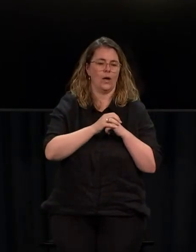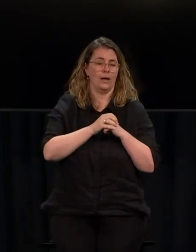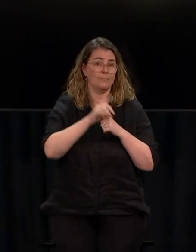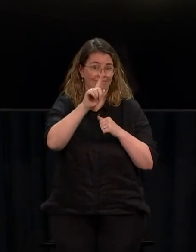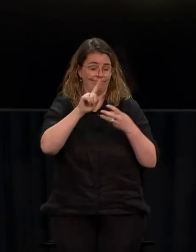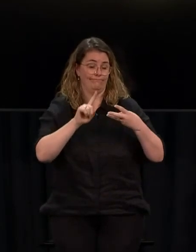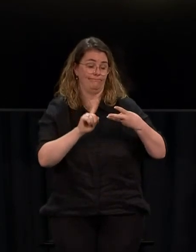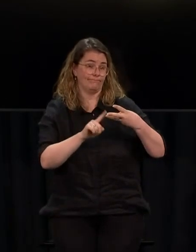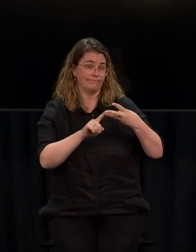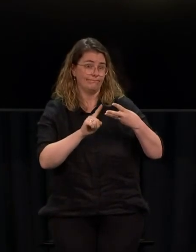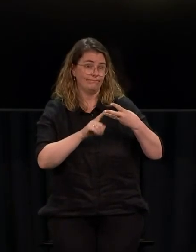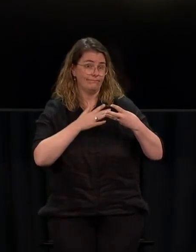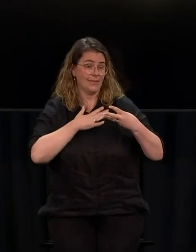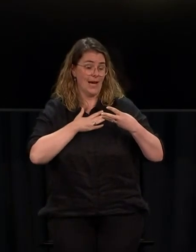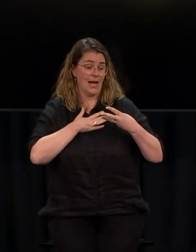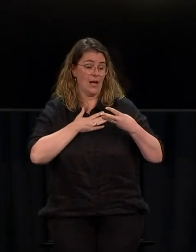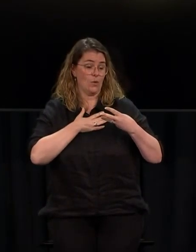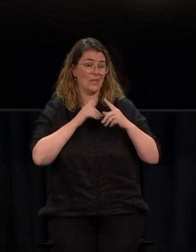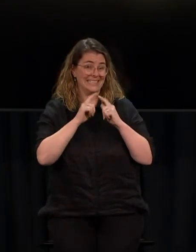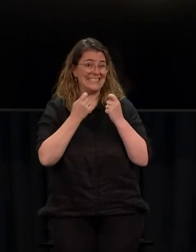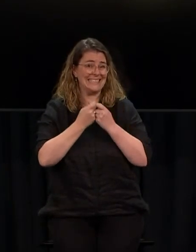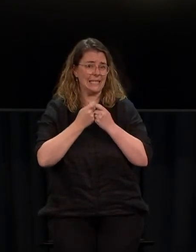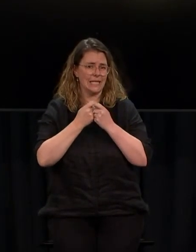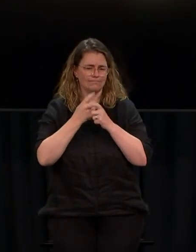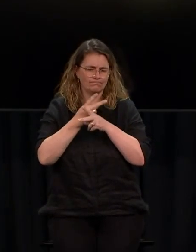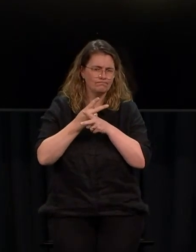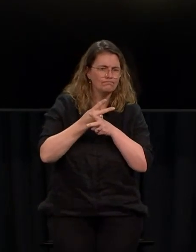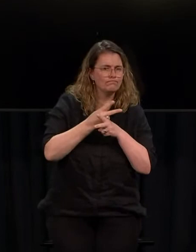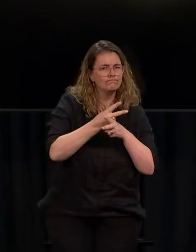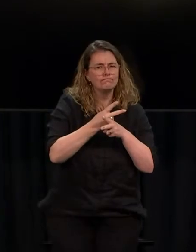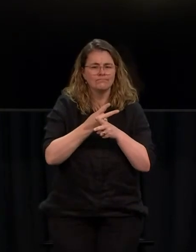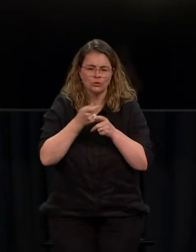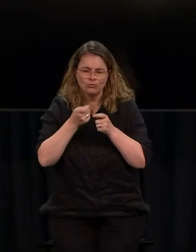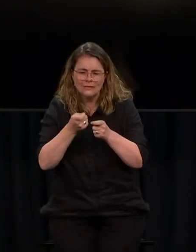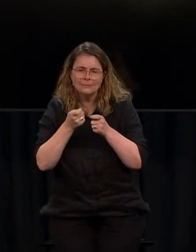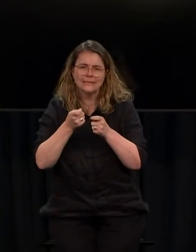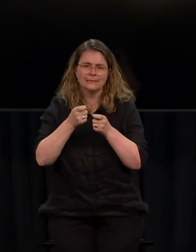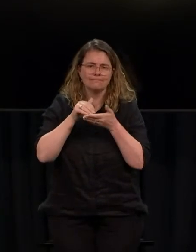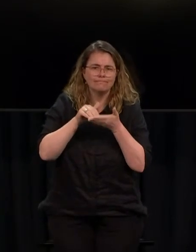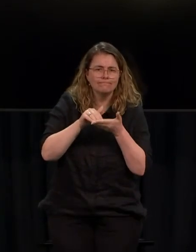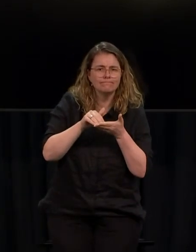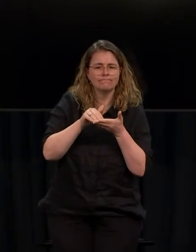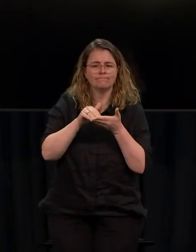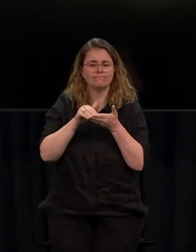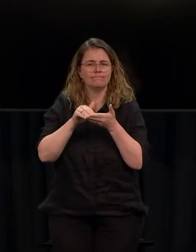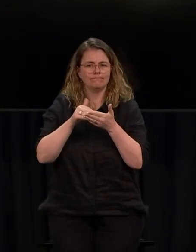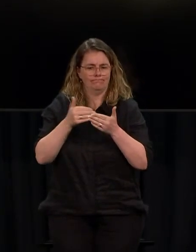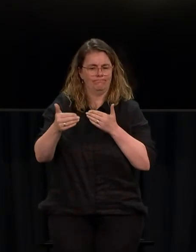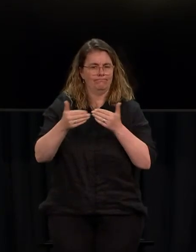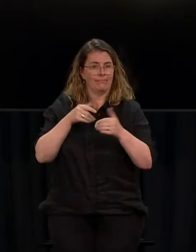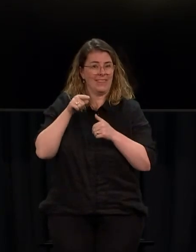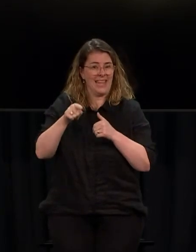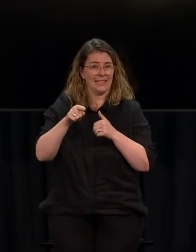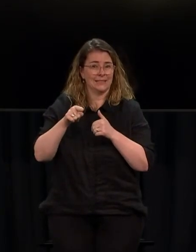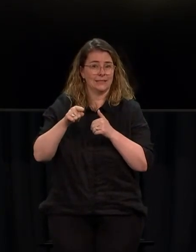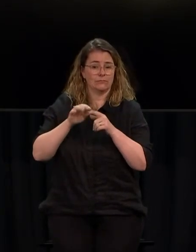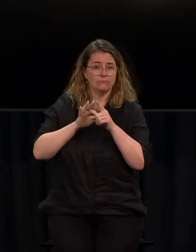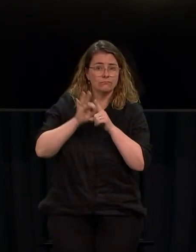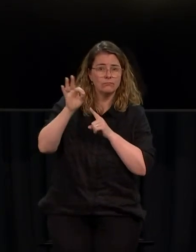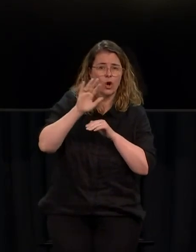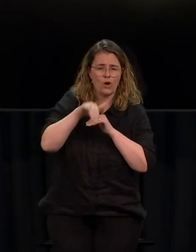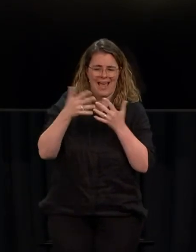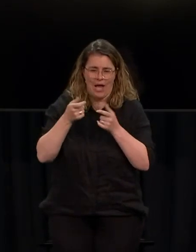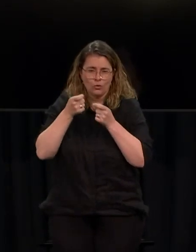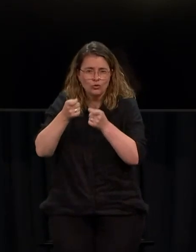is, of course, our teams now are keeping on top of the treatments that are and the advances both in the way